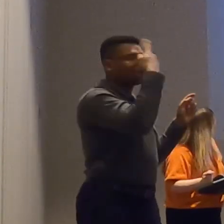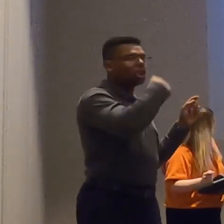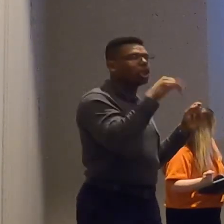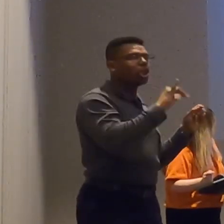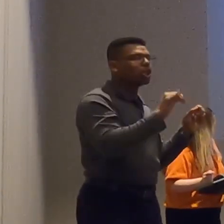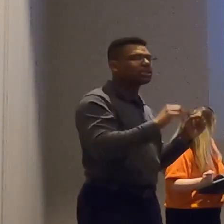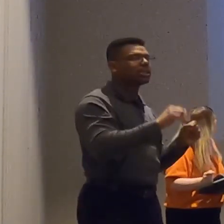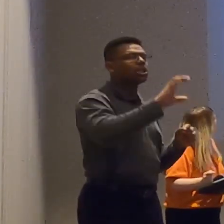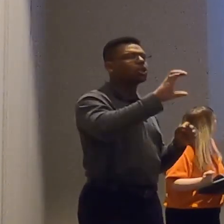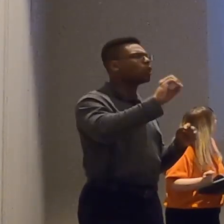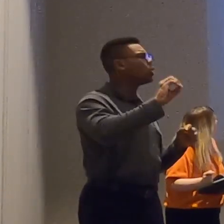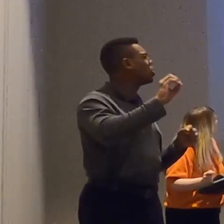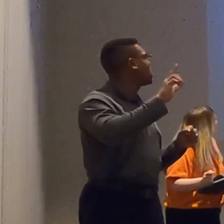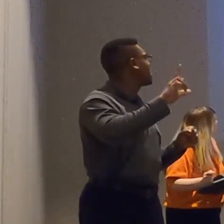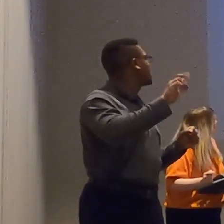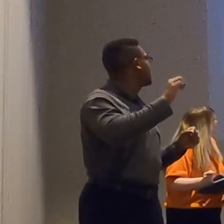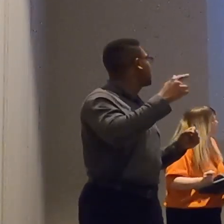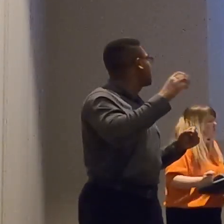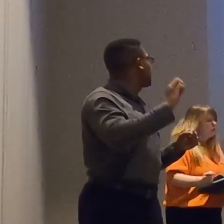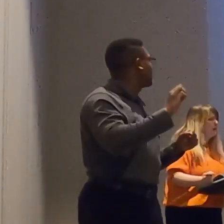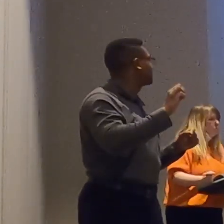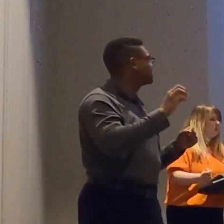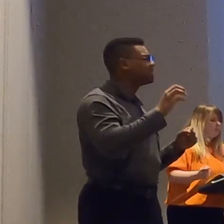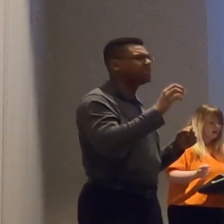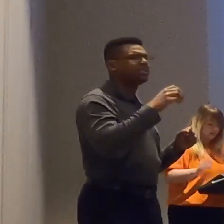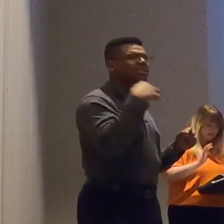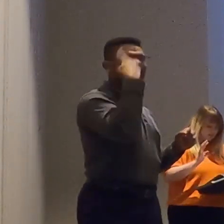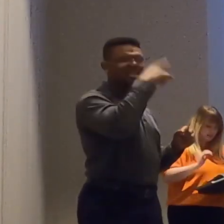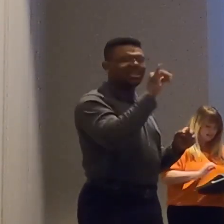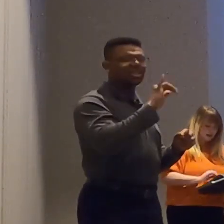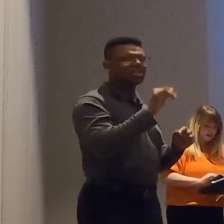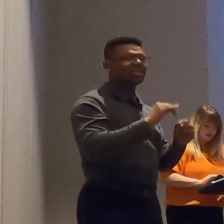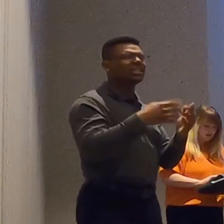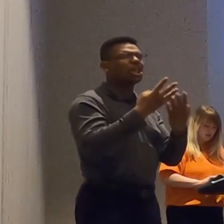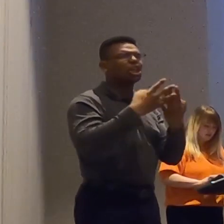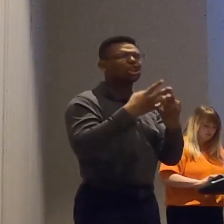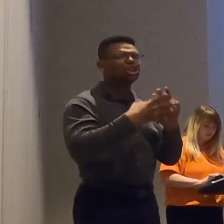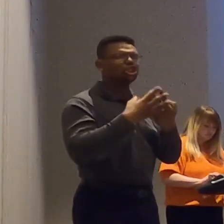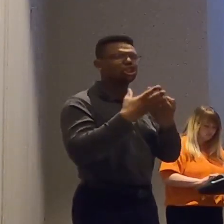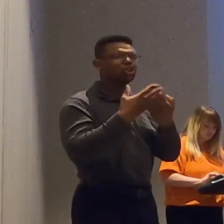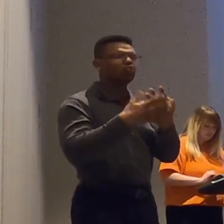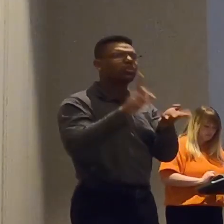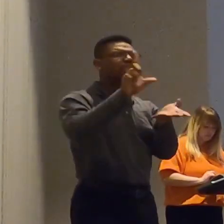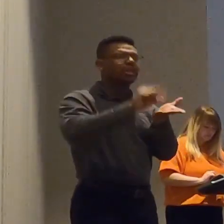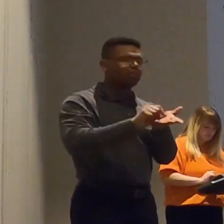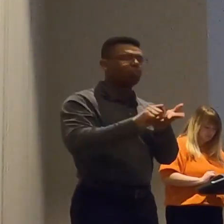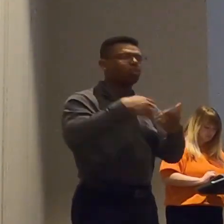collage. It also looks like it's similar to a screen print process, but it's not.